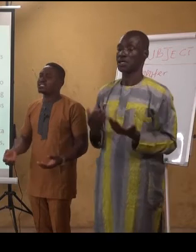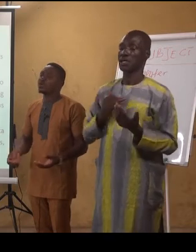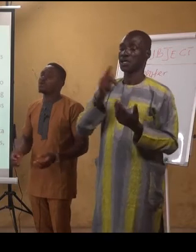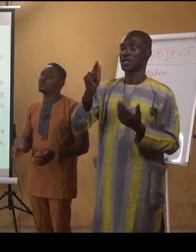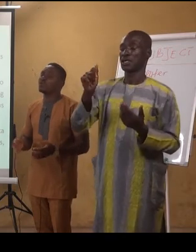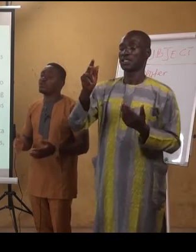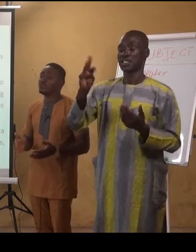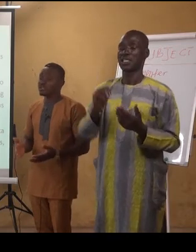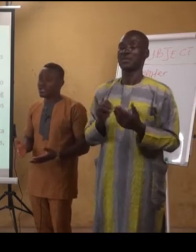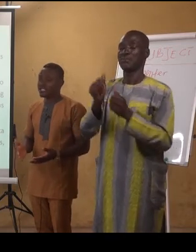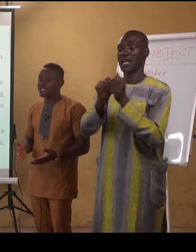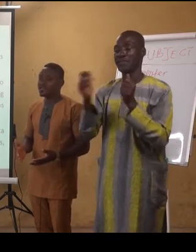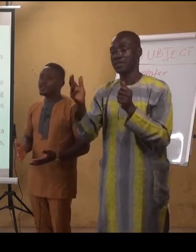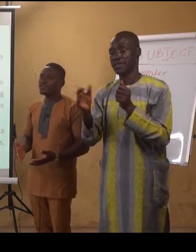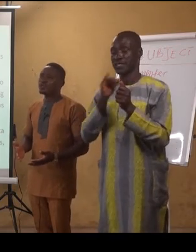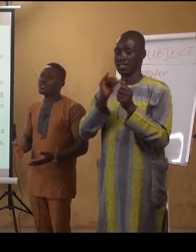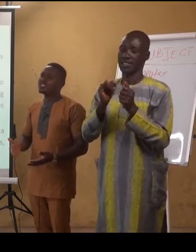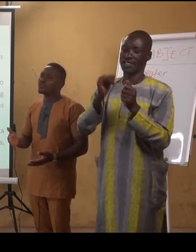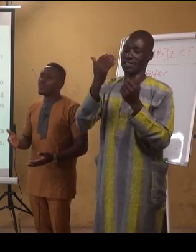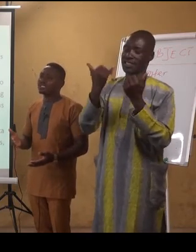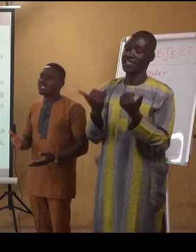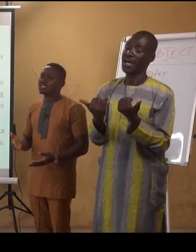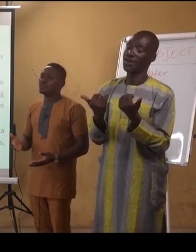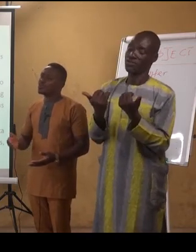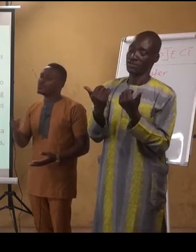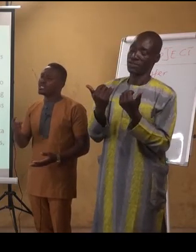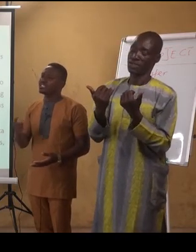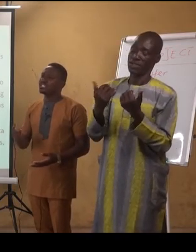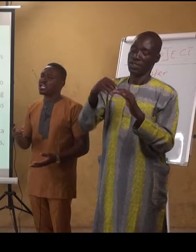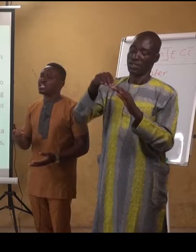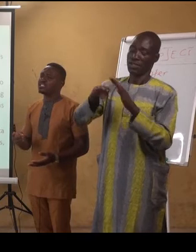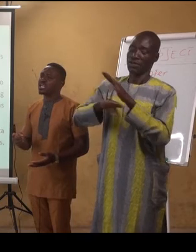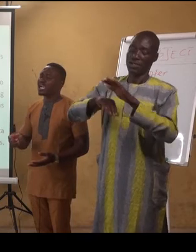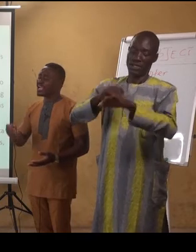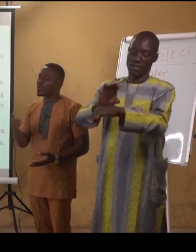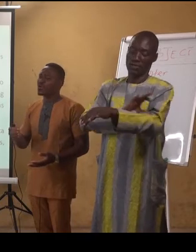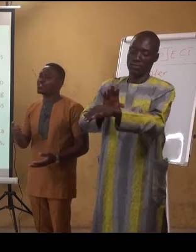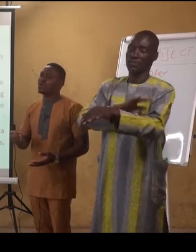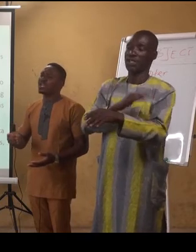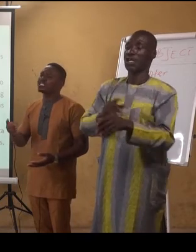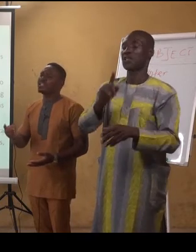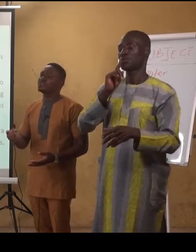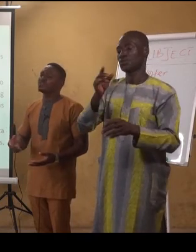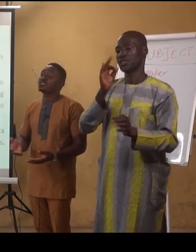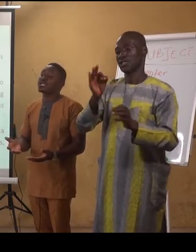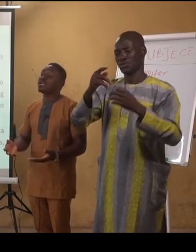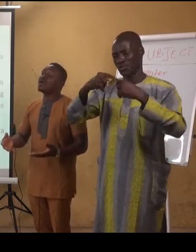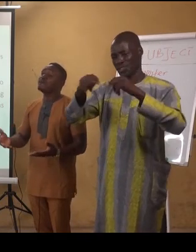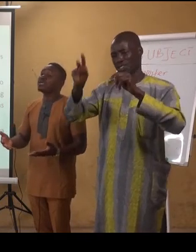many things are becoming computerized. So it's important when you pick this challenge, I encourage you and I challenge